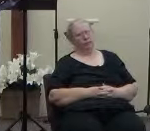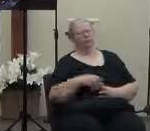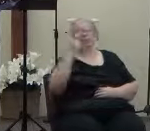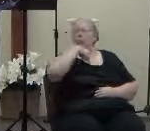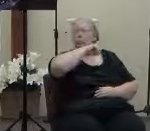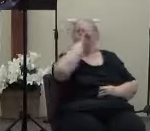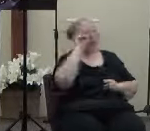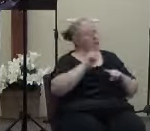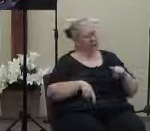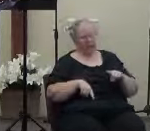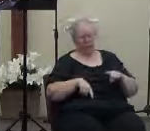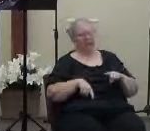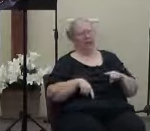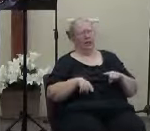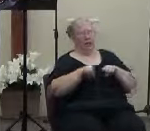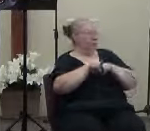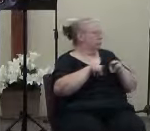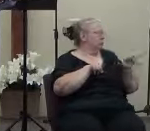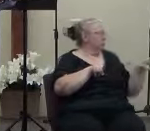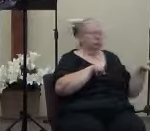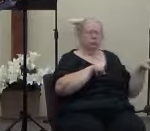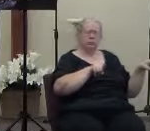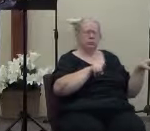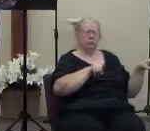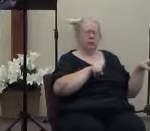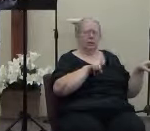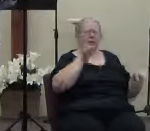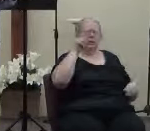We can't go our own way, He says.